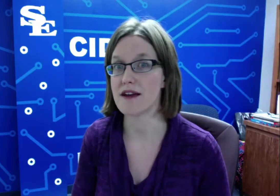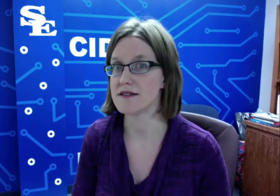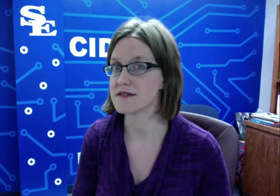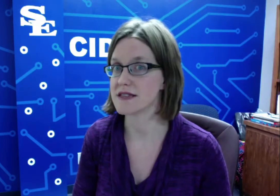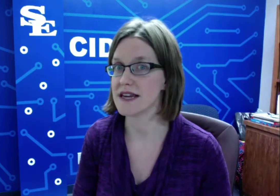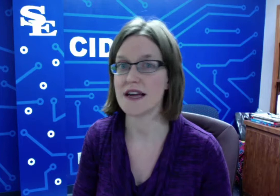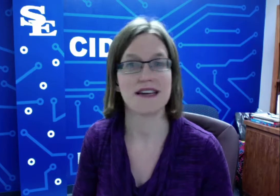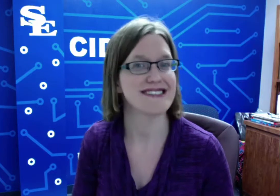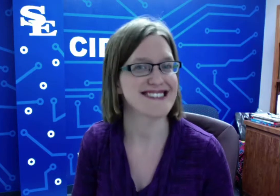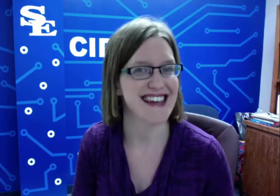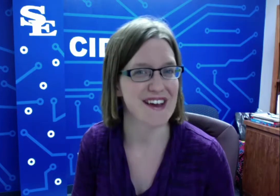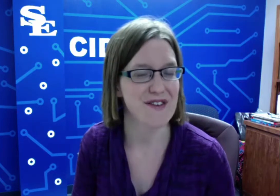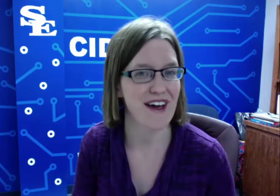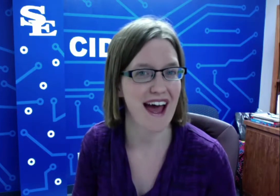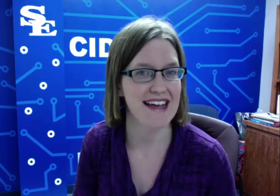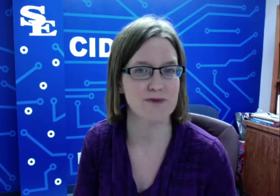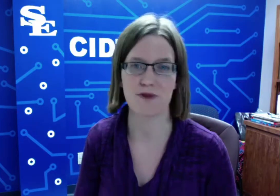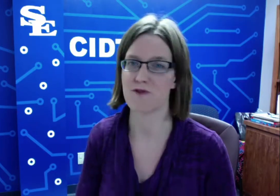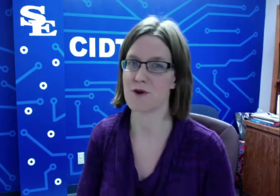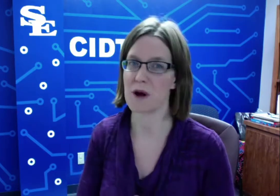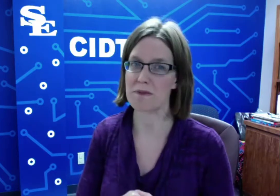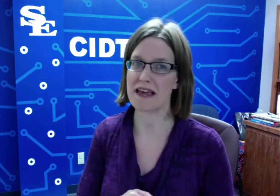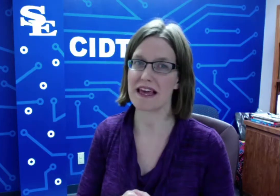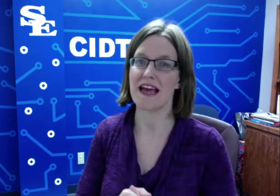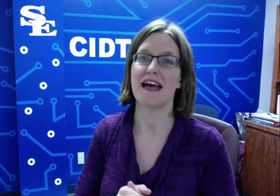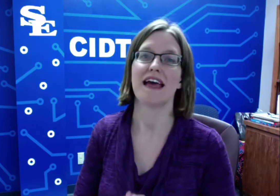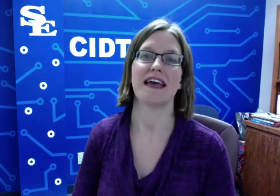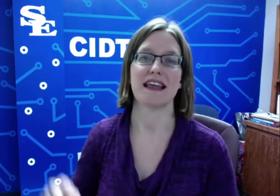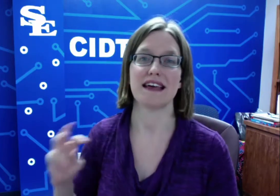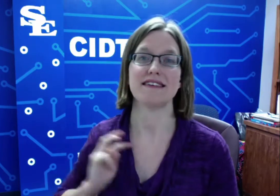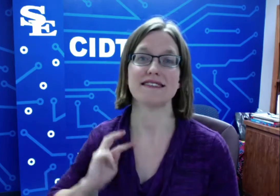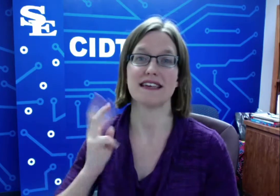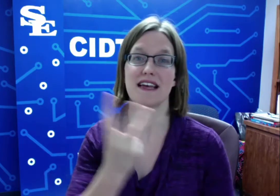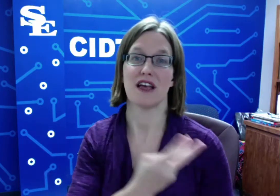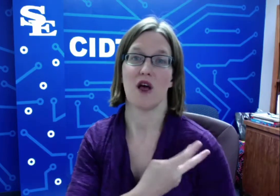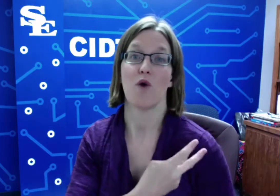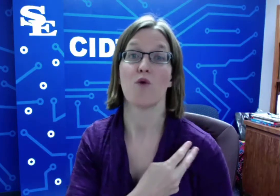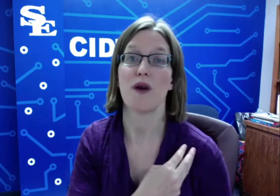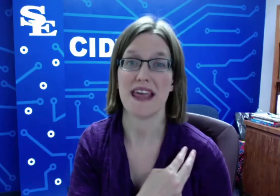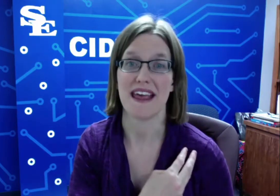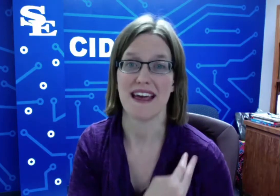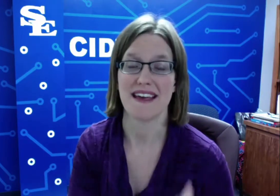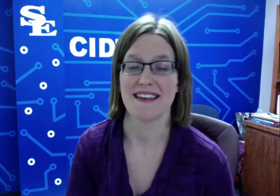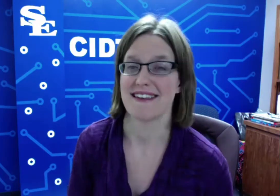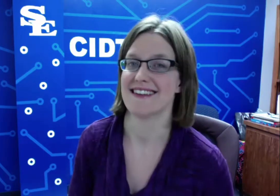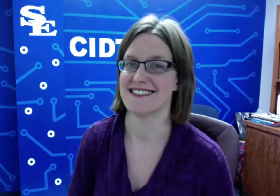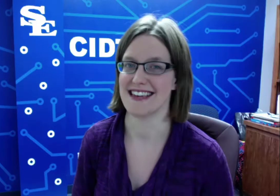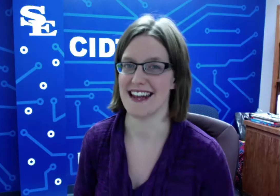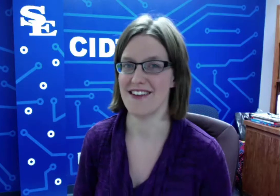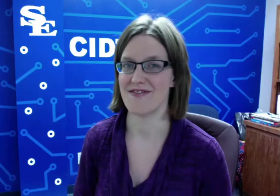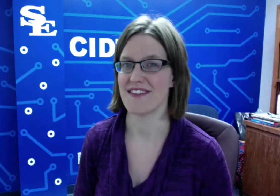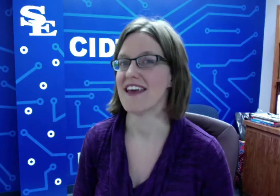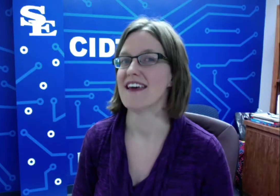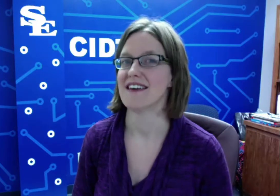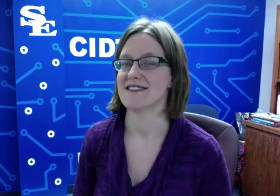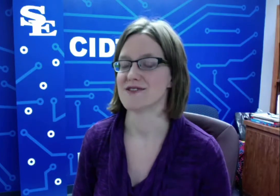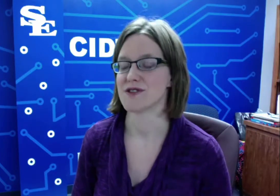You see it? Say it fast before me. It is we. Did you get it? Here's the